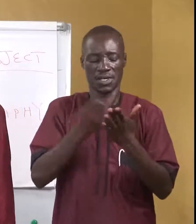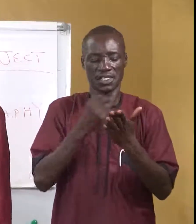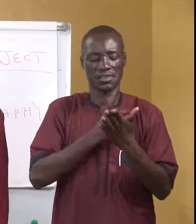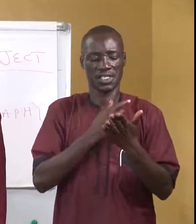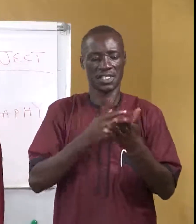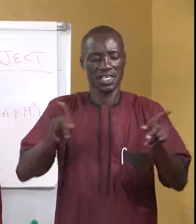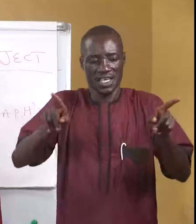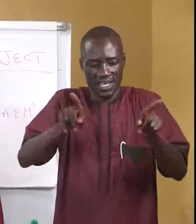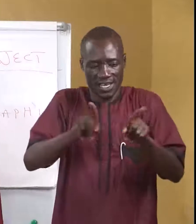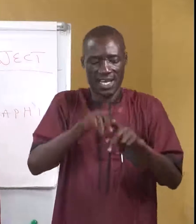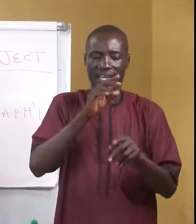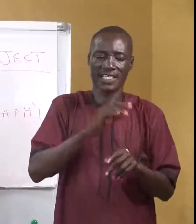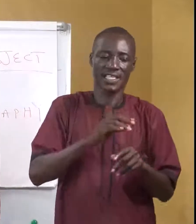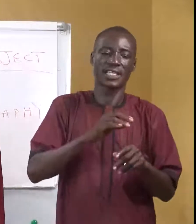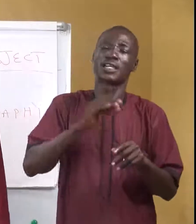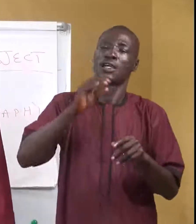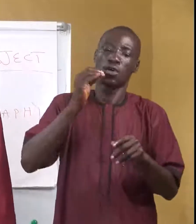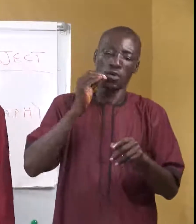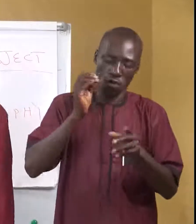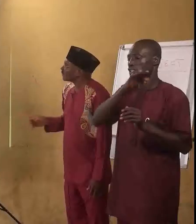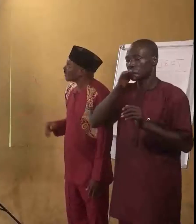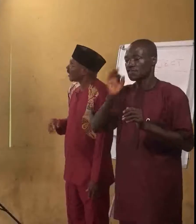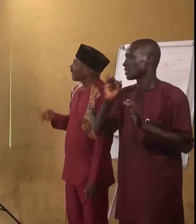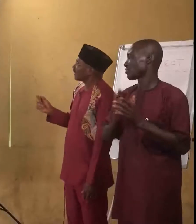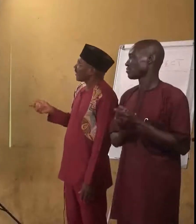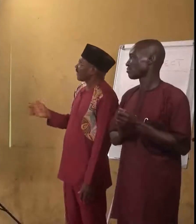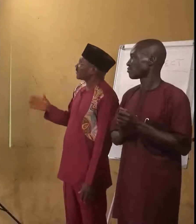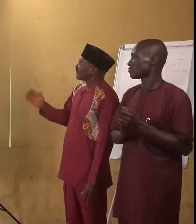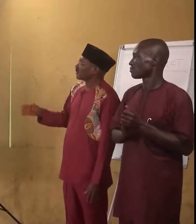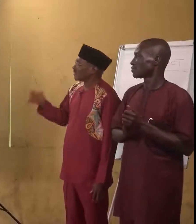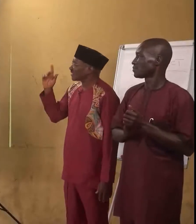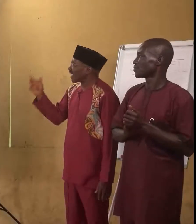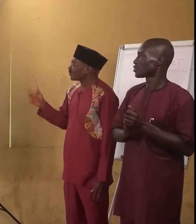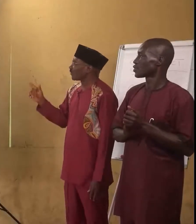hunting, farming, mining, and fishing. And now